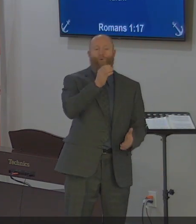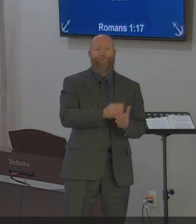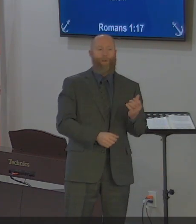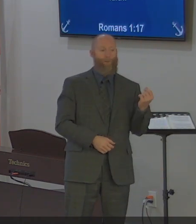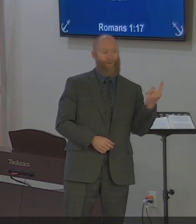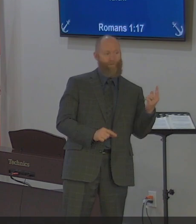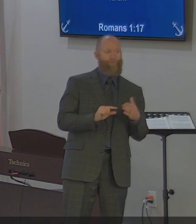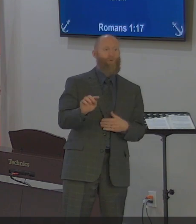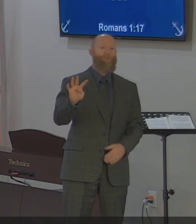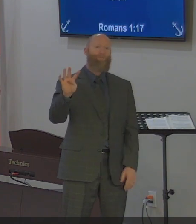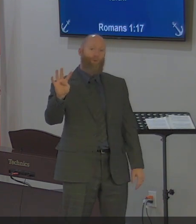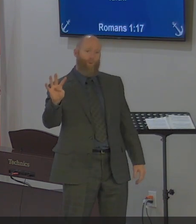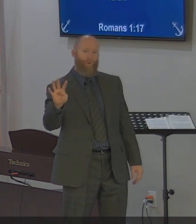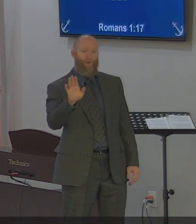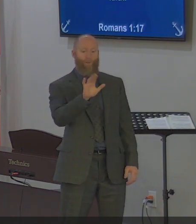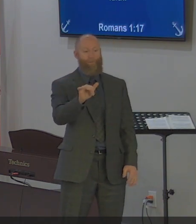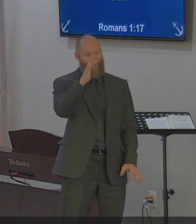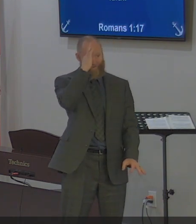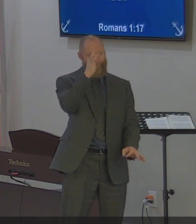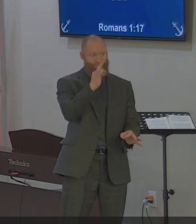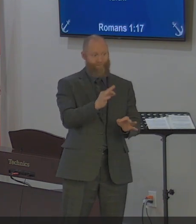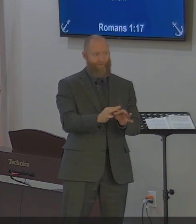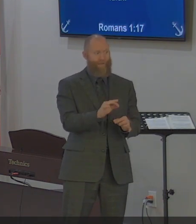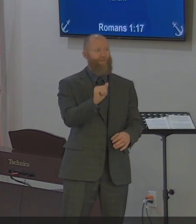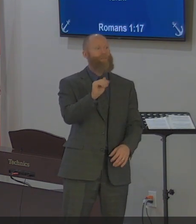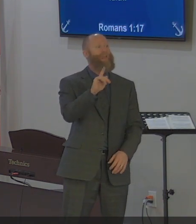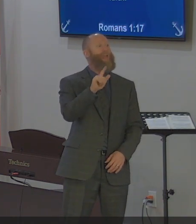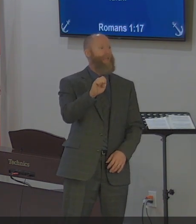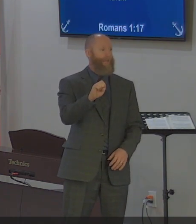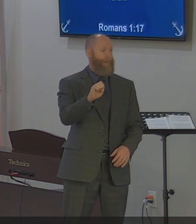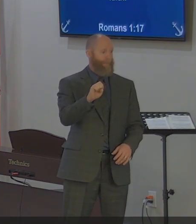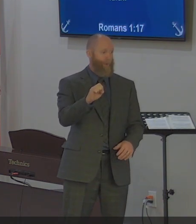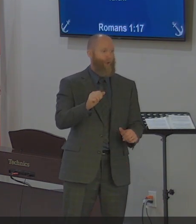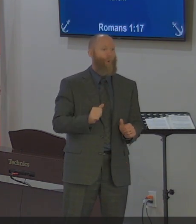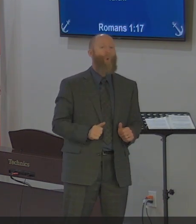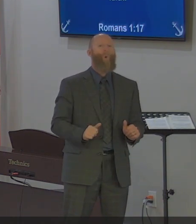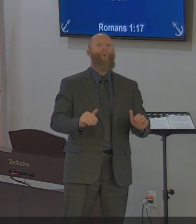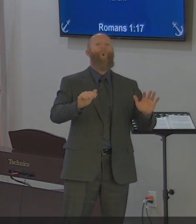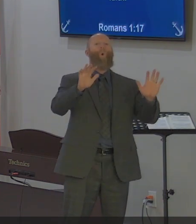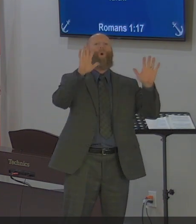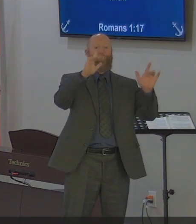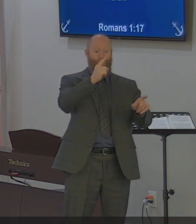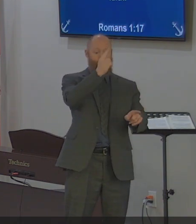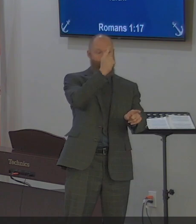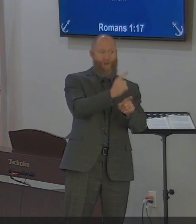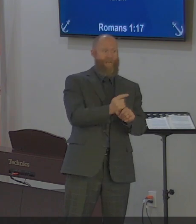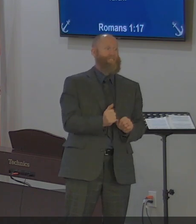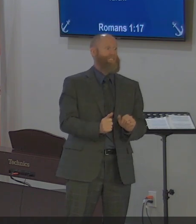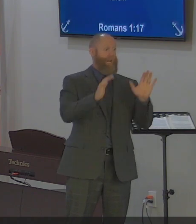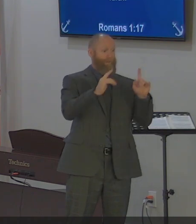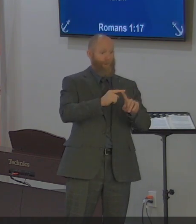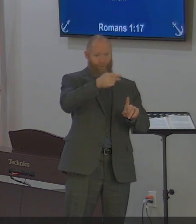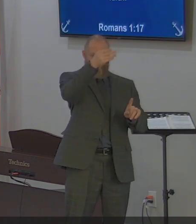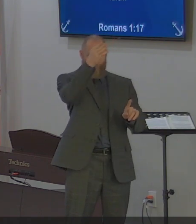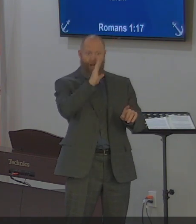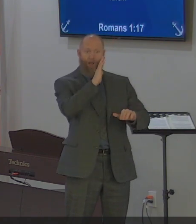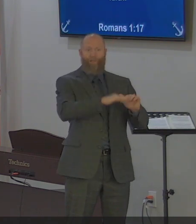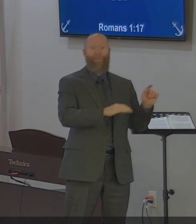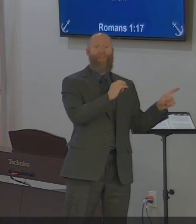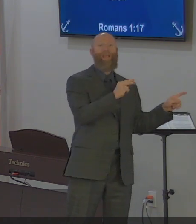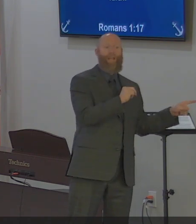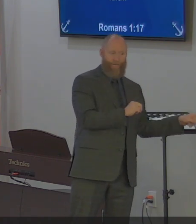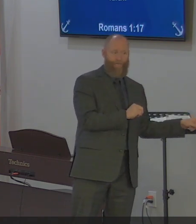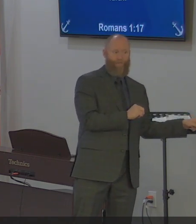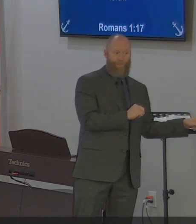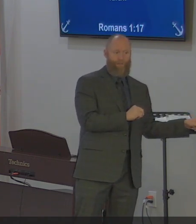by faith Abel offered unto God a more excellent sacrifice than Cain. by which he obtained witness that